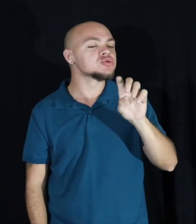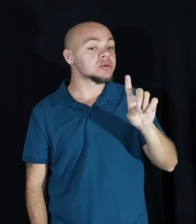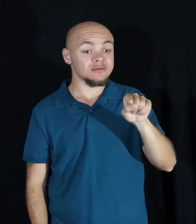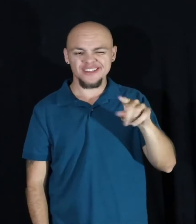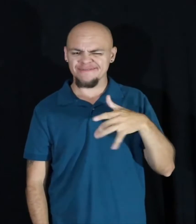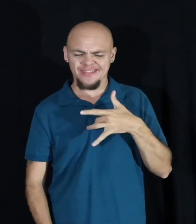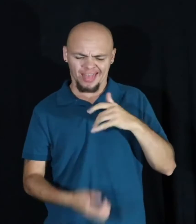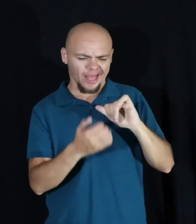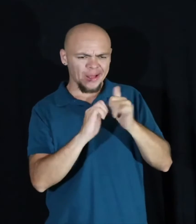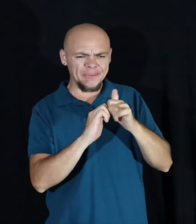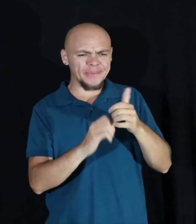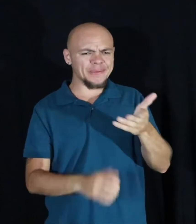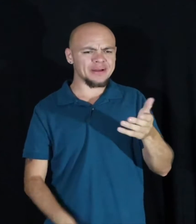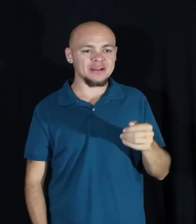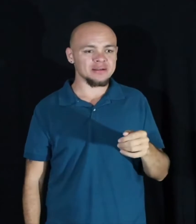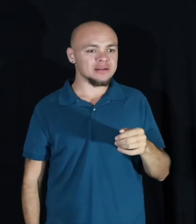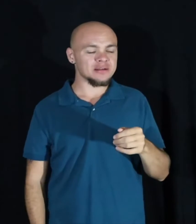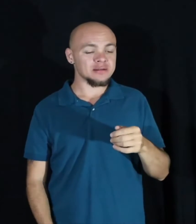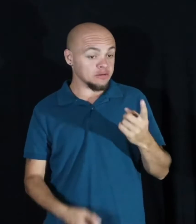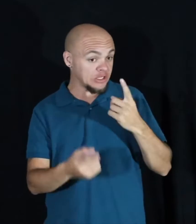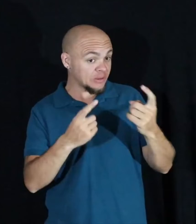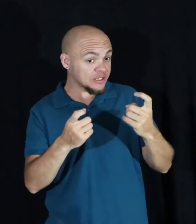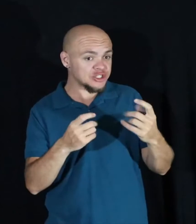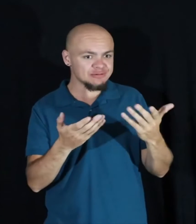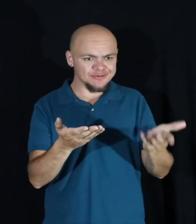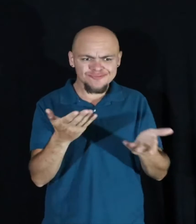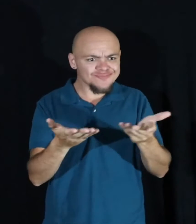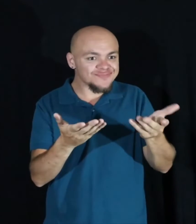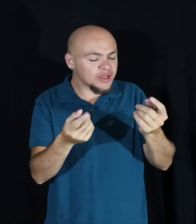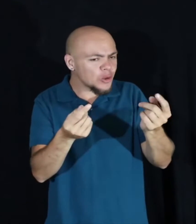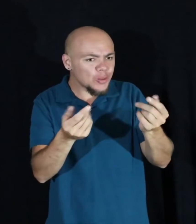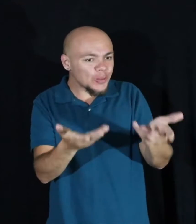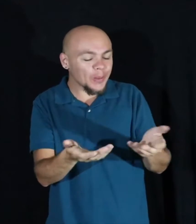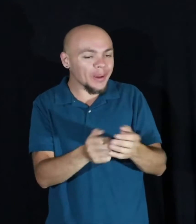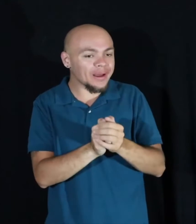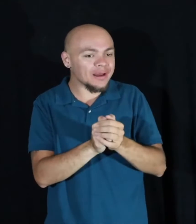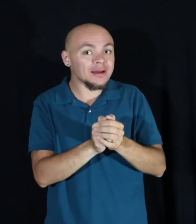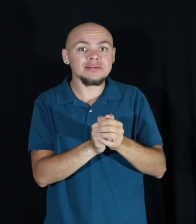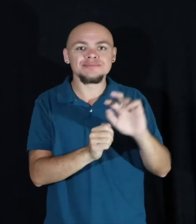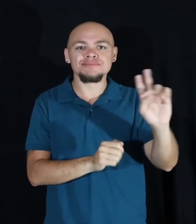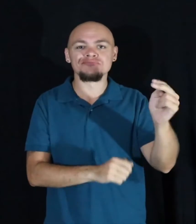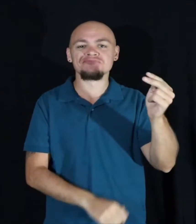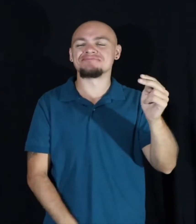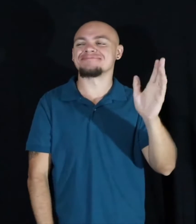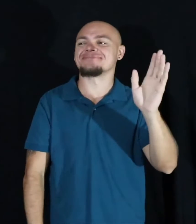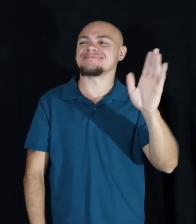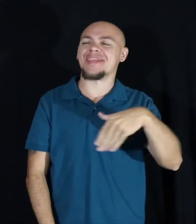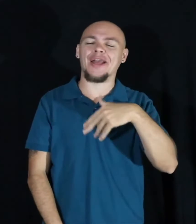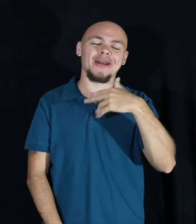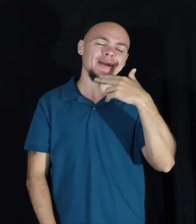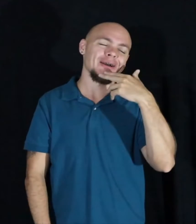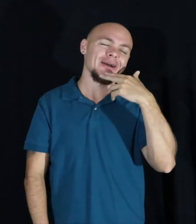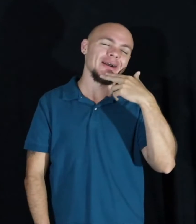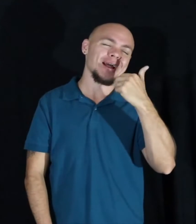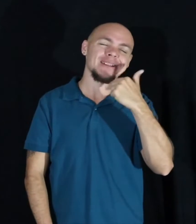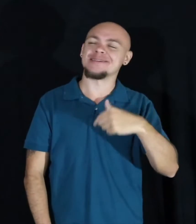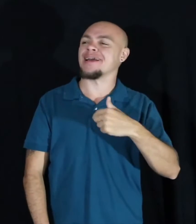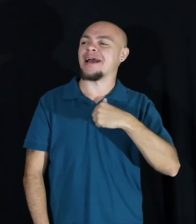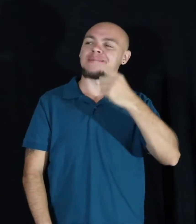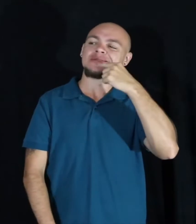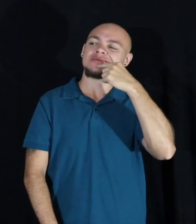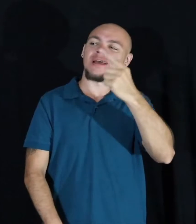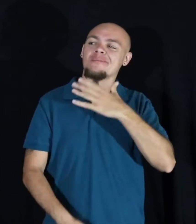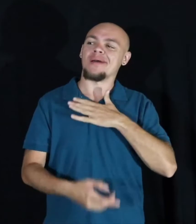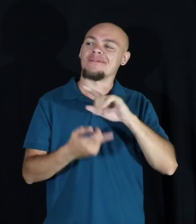you feeling? You have any other questions? How you doing?" And she looked at me and she said, "Honey, I'm going to tell all